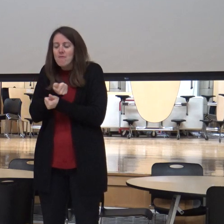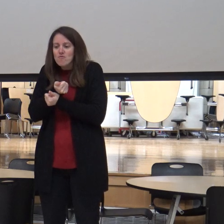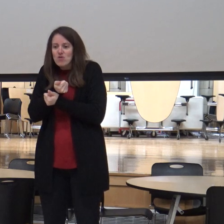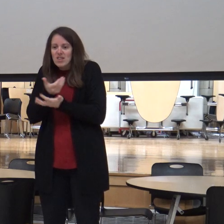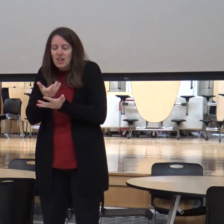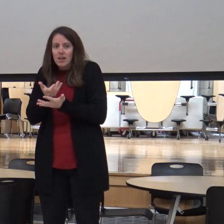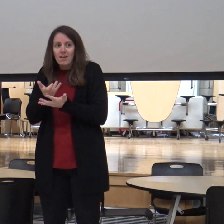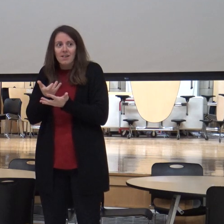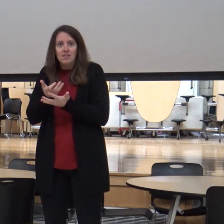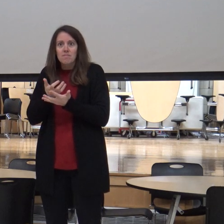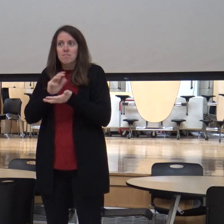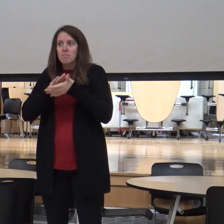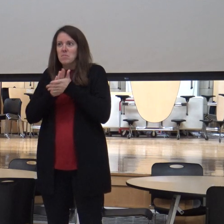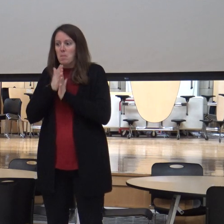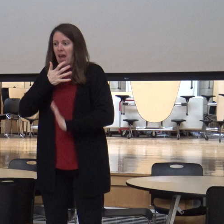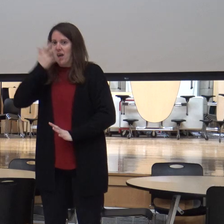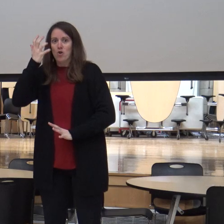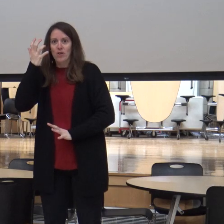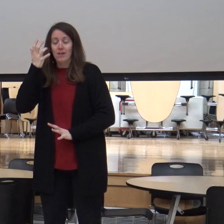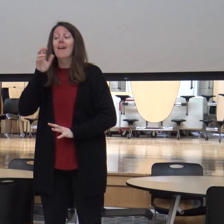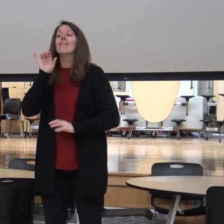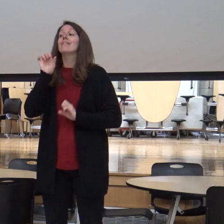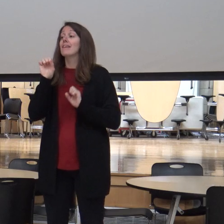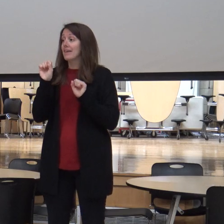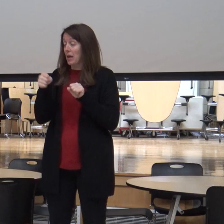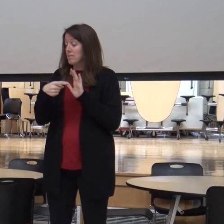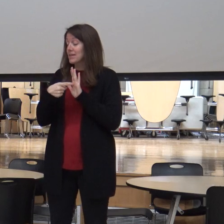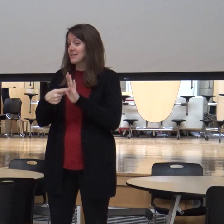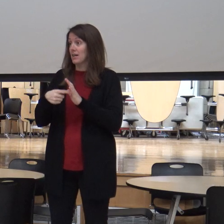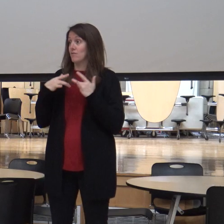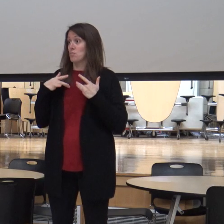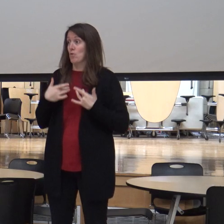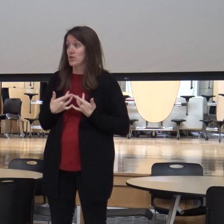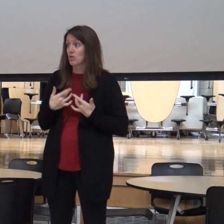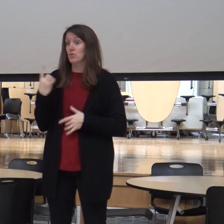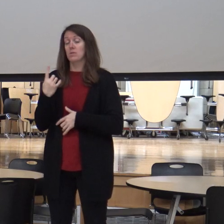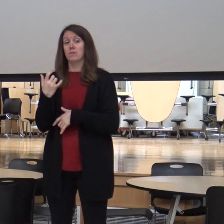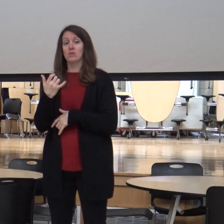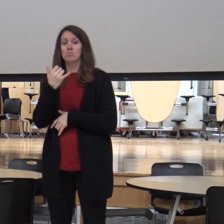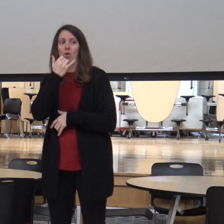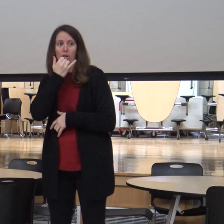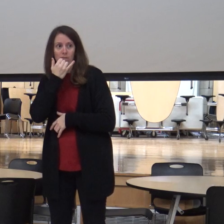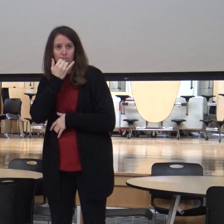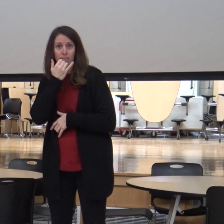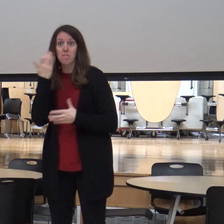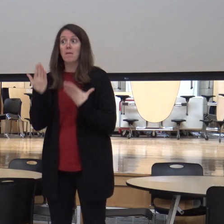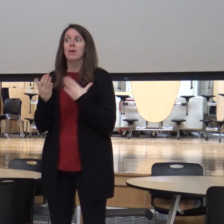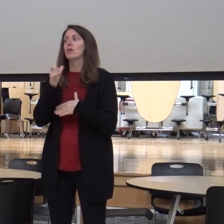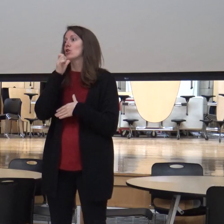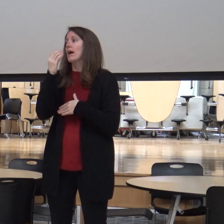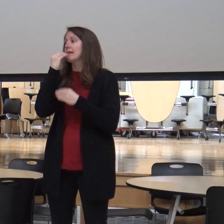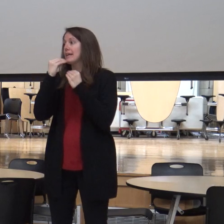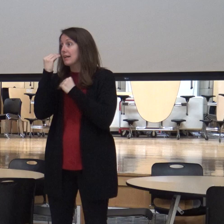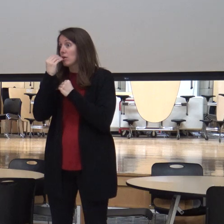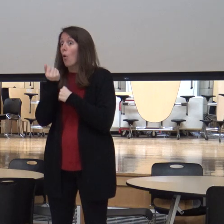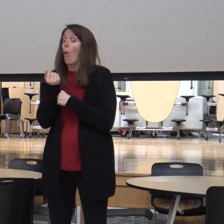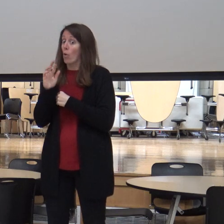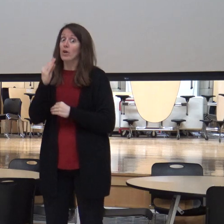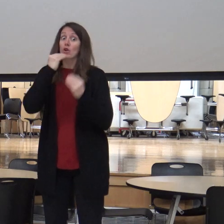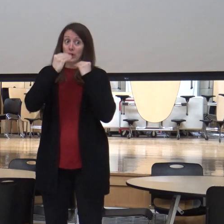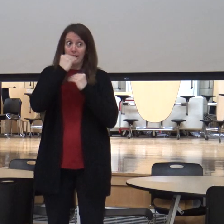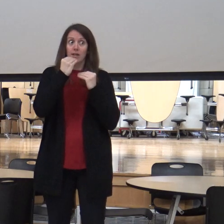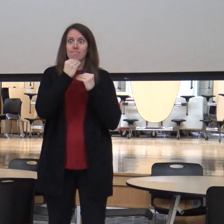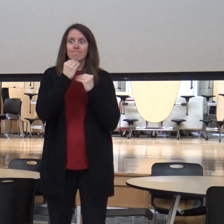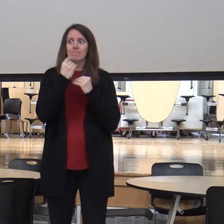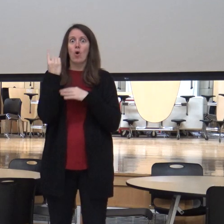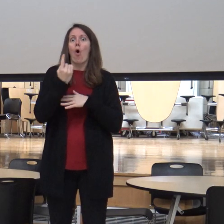they're angry about, that can be a sign of depression. It could be a sign something's off. Let's say they're not eating. Let's say they're eating all the time. Again, not one